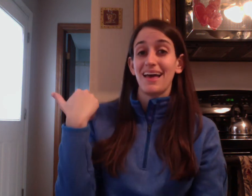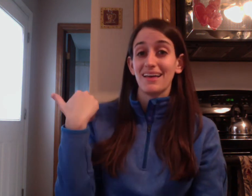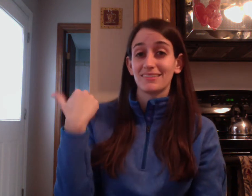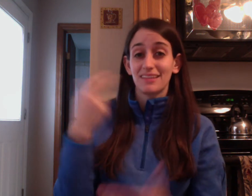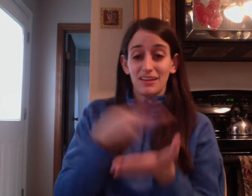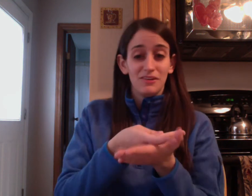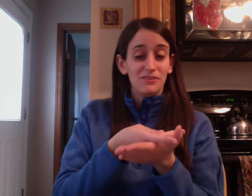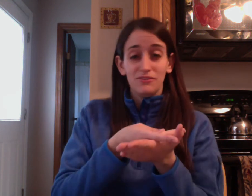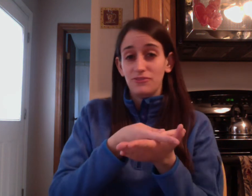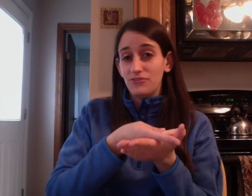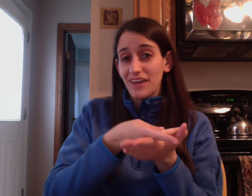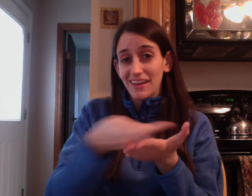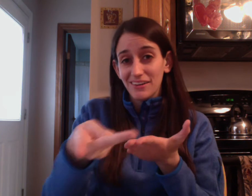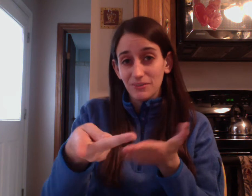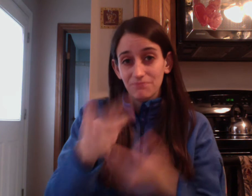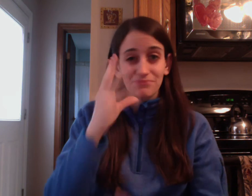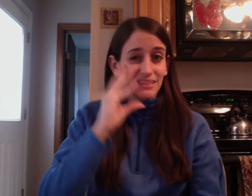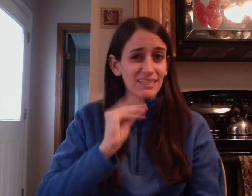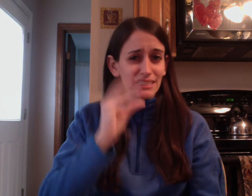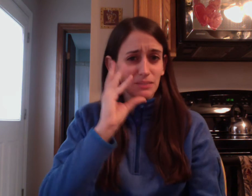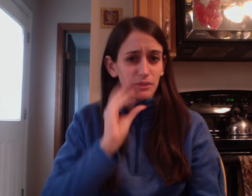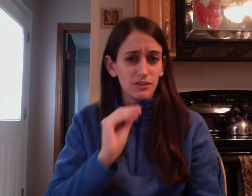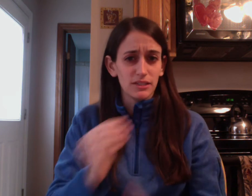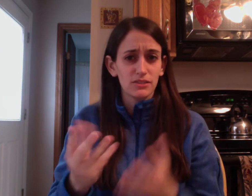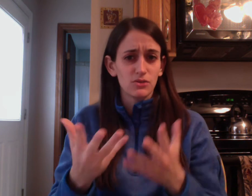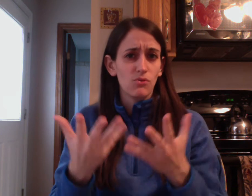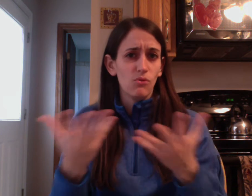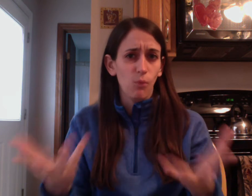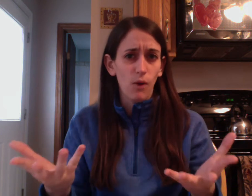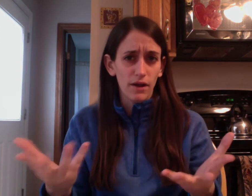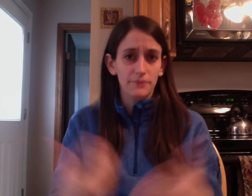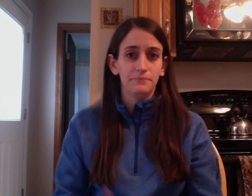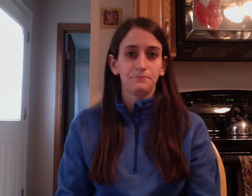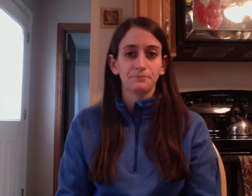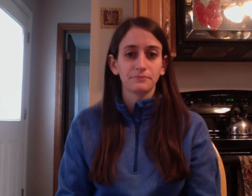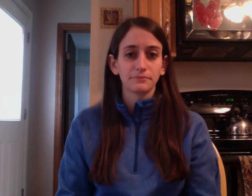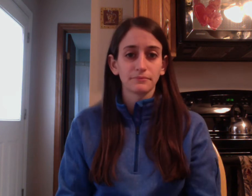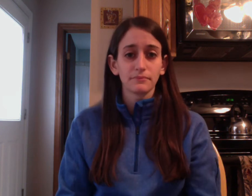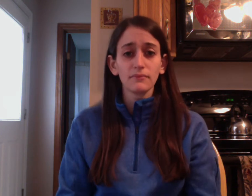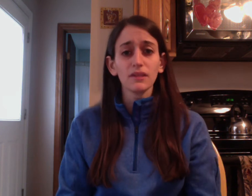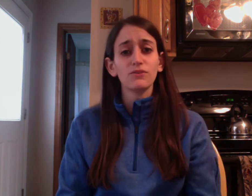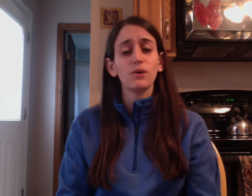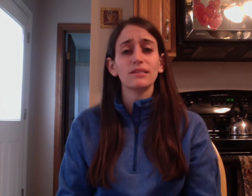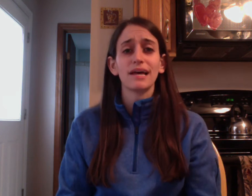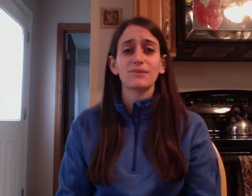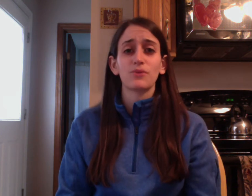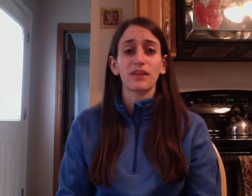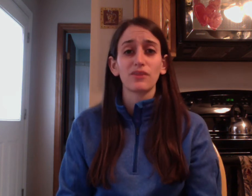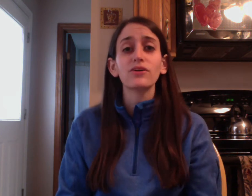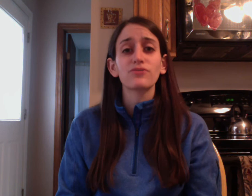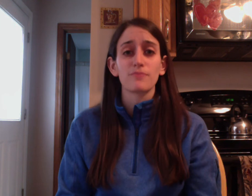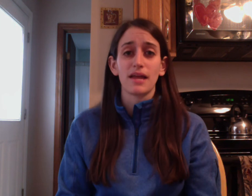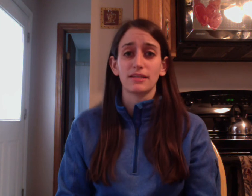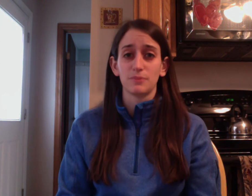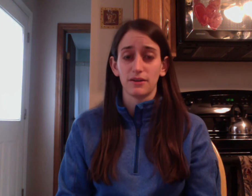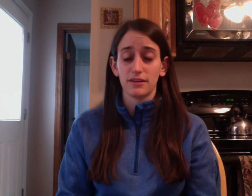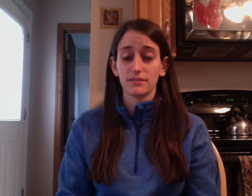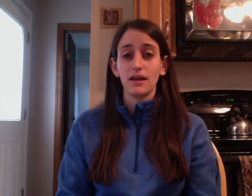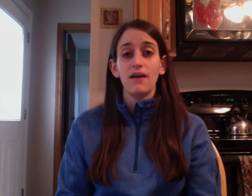past, fail, experience what? If you wanted to ask what they learned from that experience,